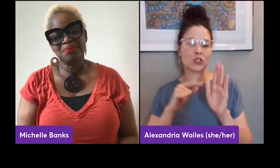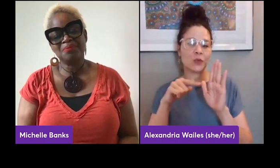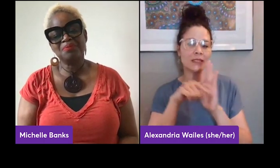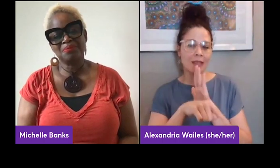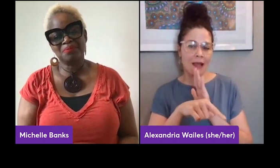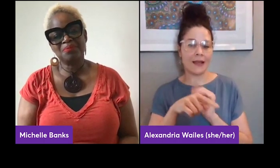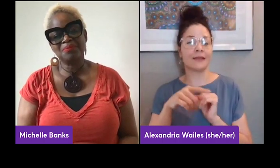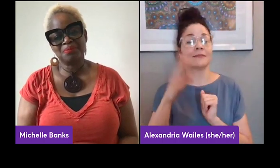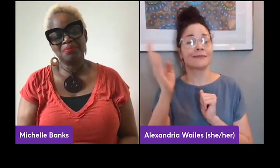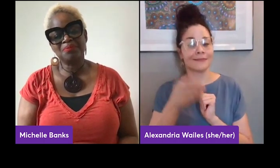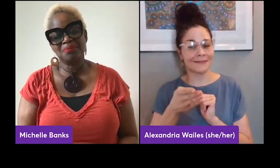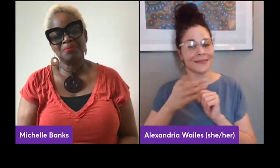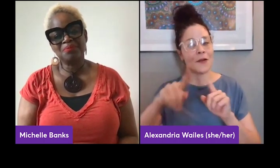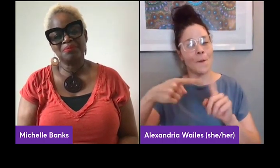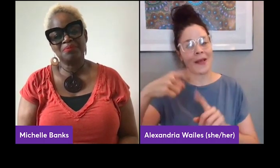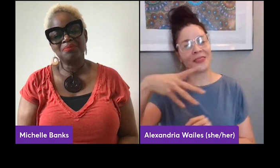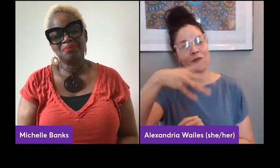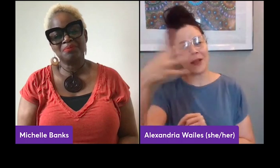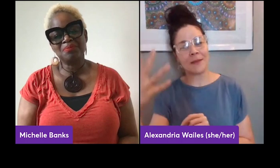Enough.